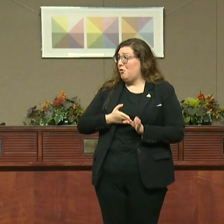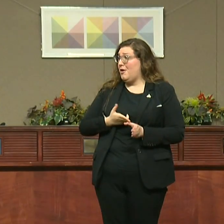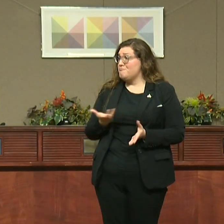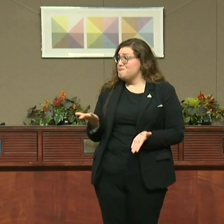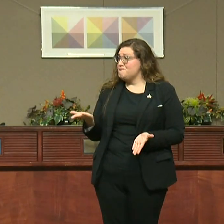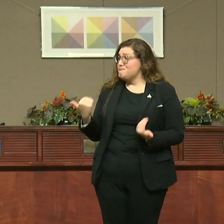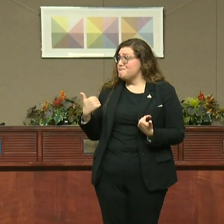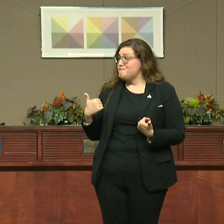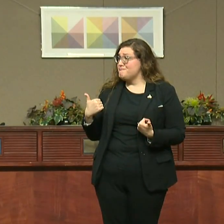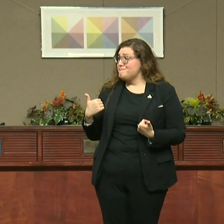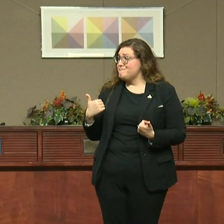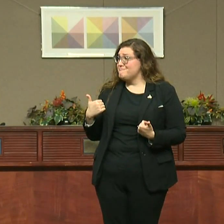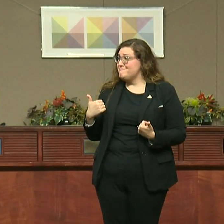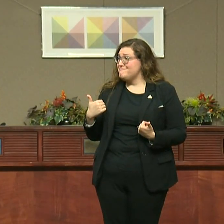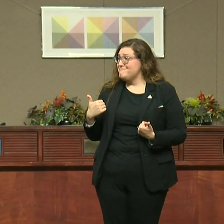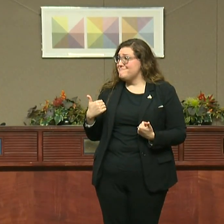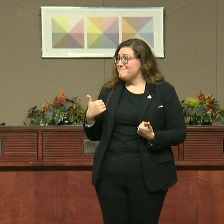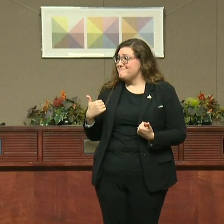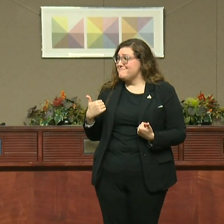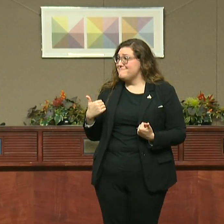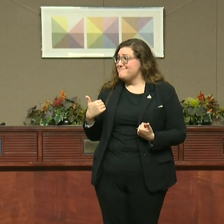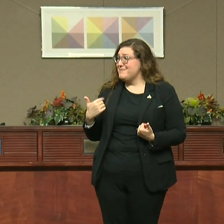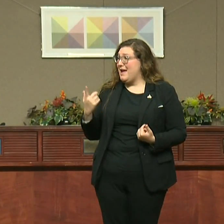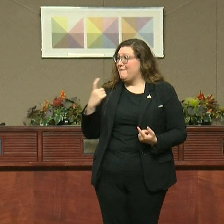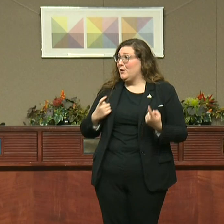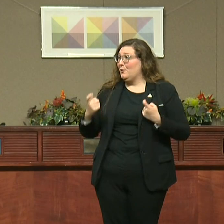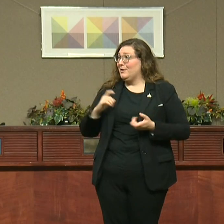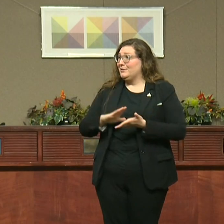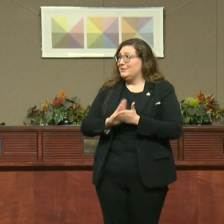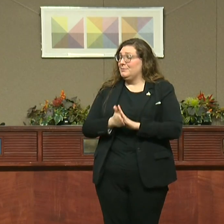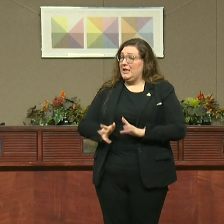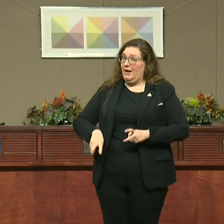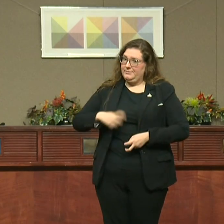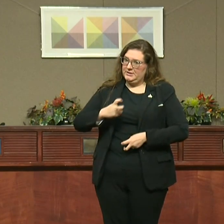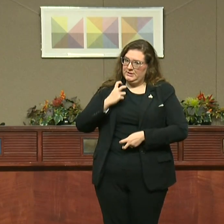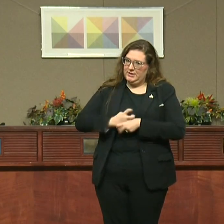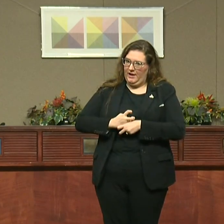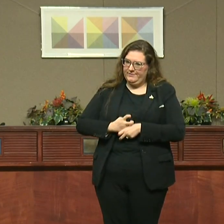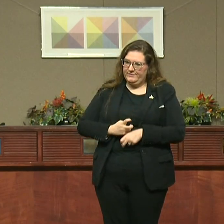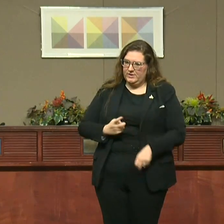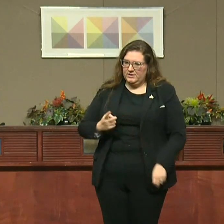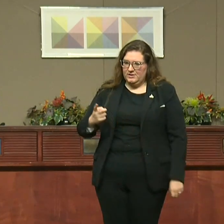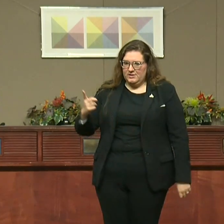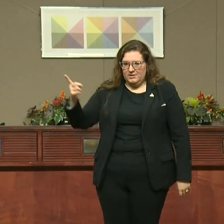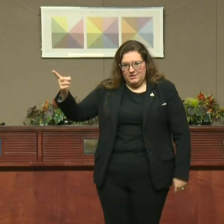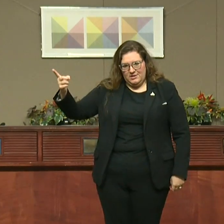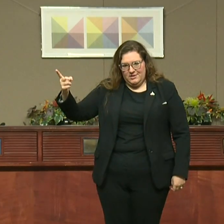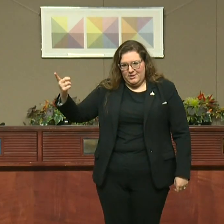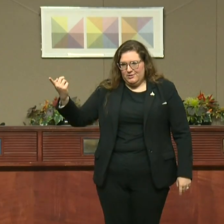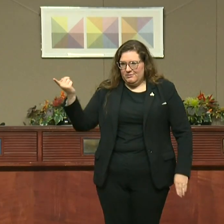well. When the questions get too tough, you can answer the tough questions.